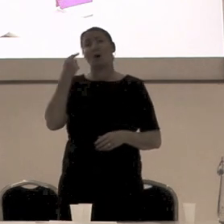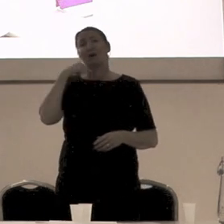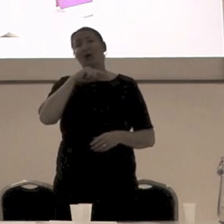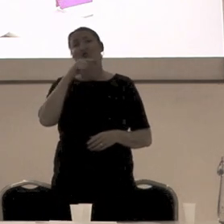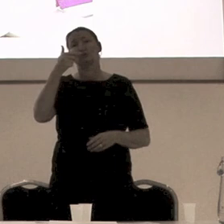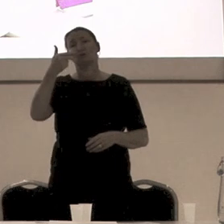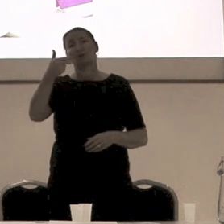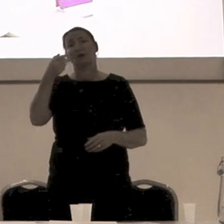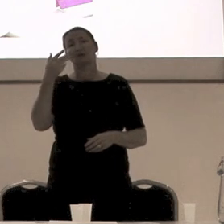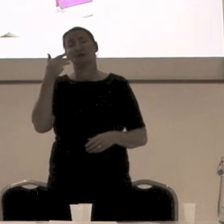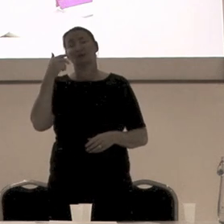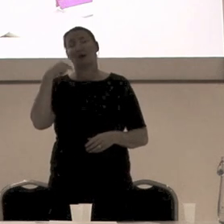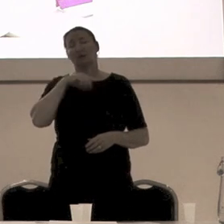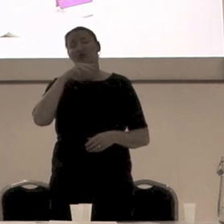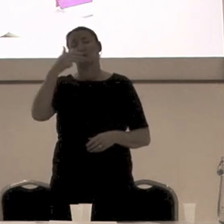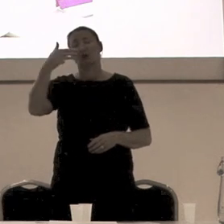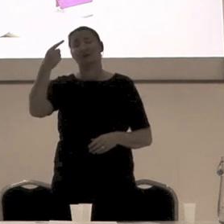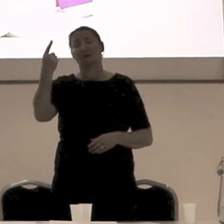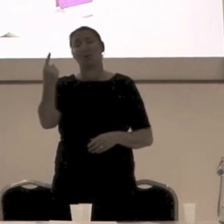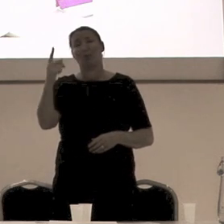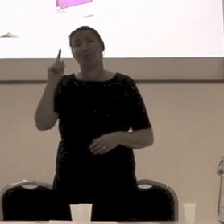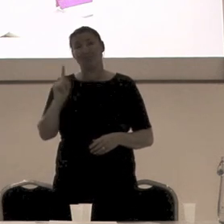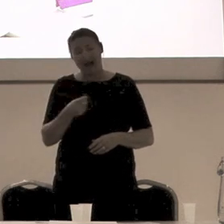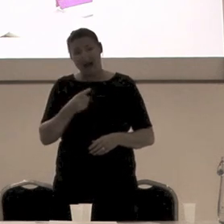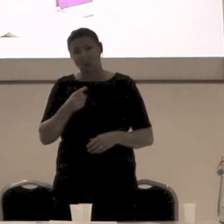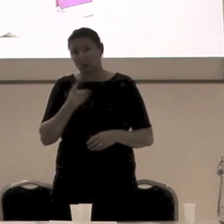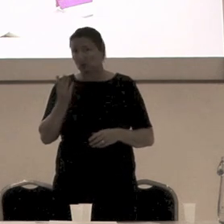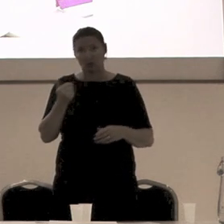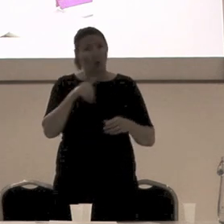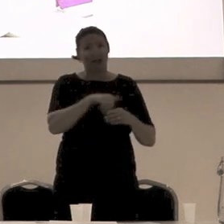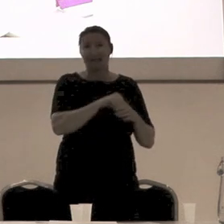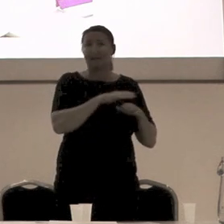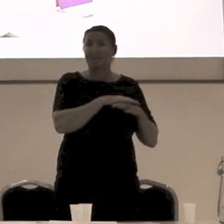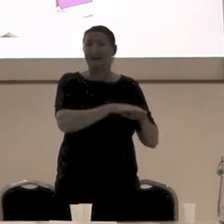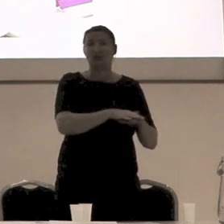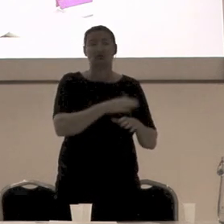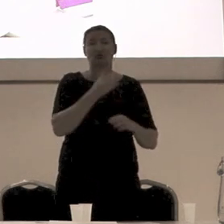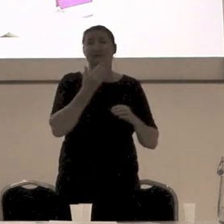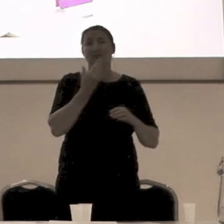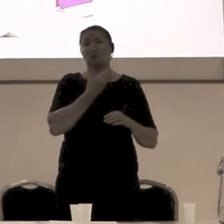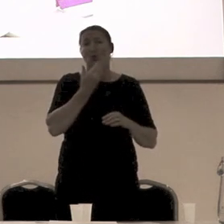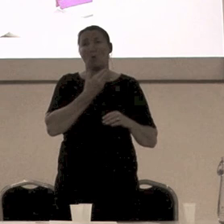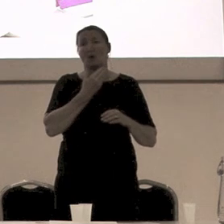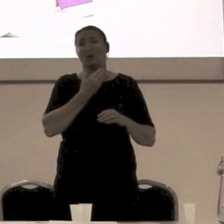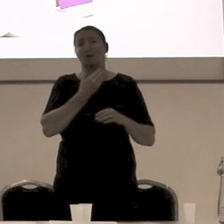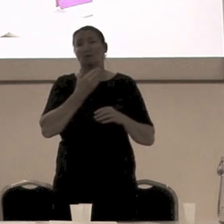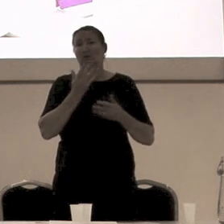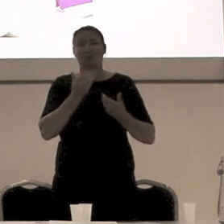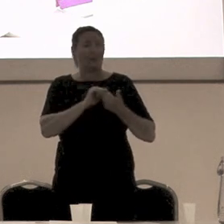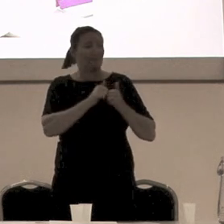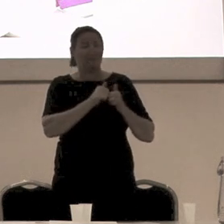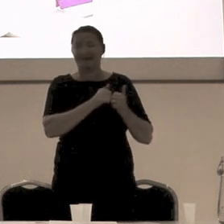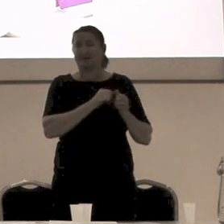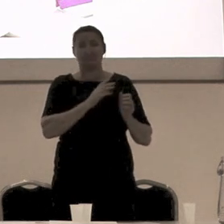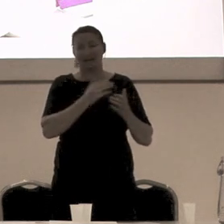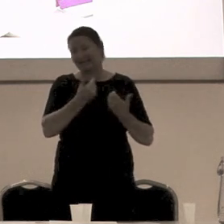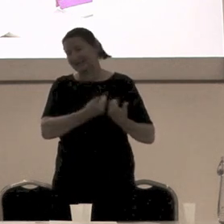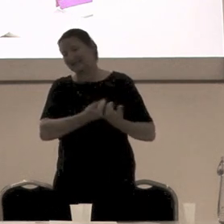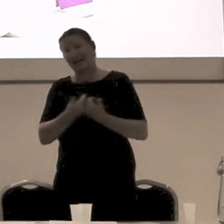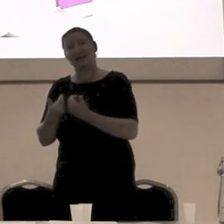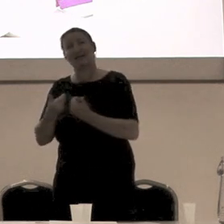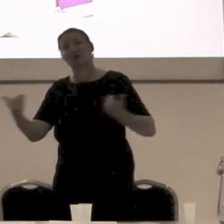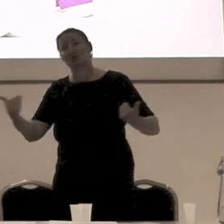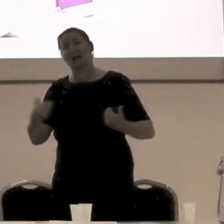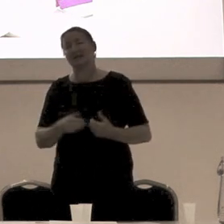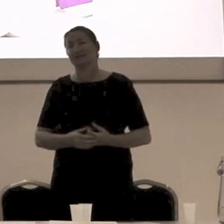191,000 children now not in education with their peers, but instead in segregated schools.